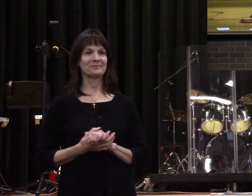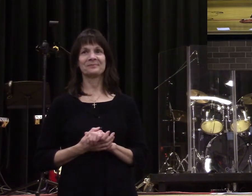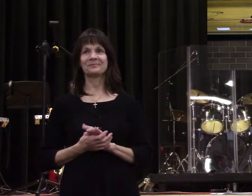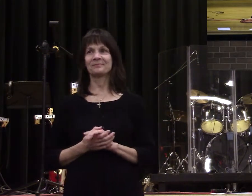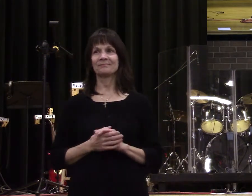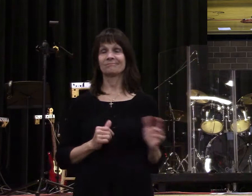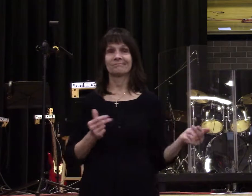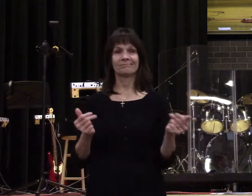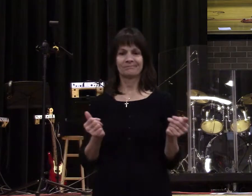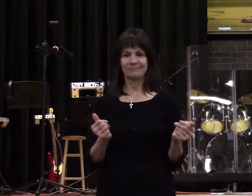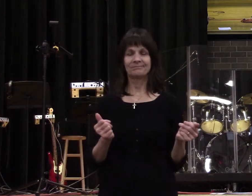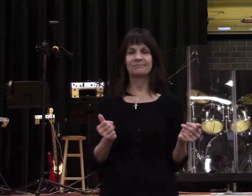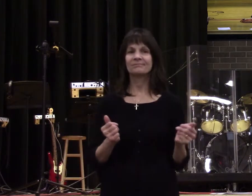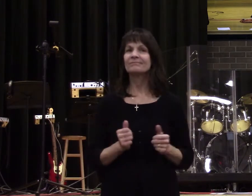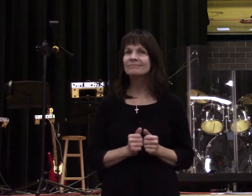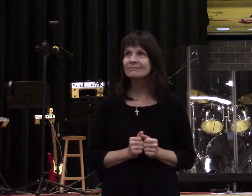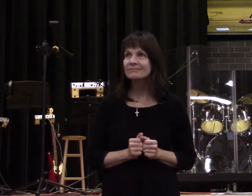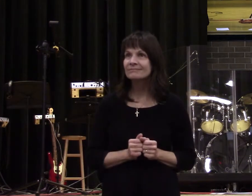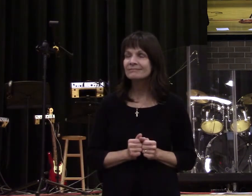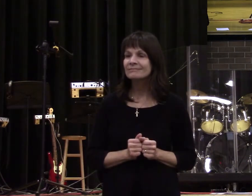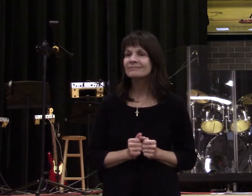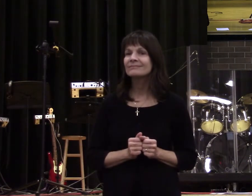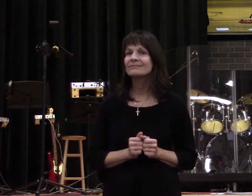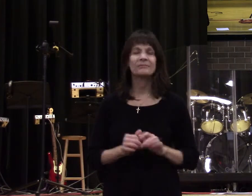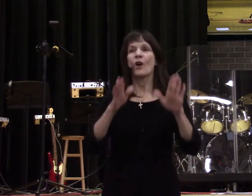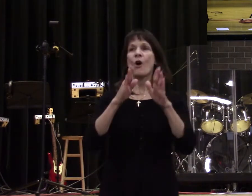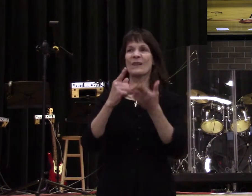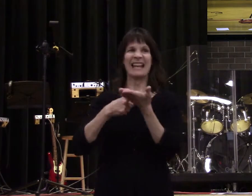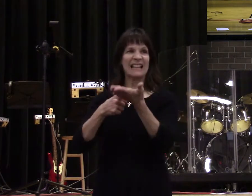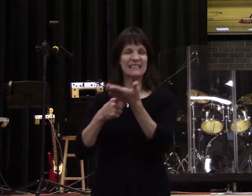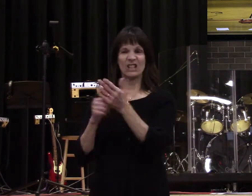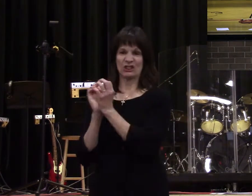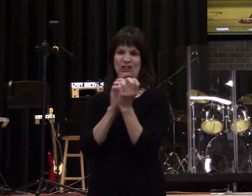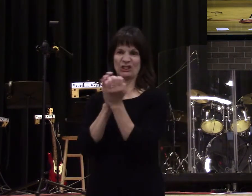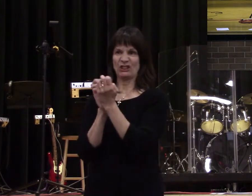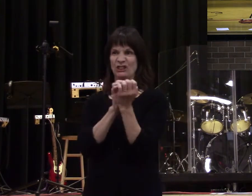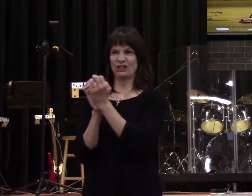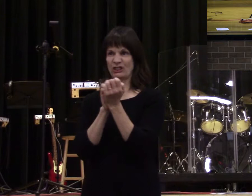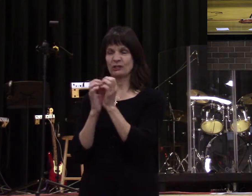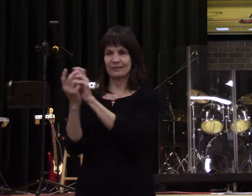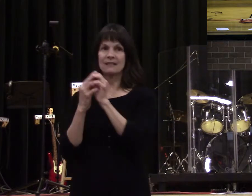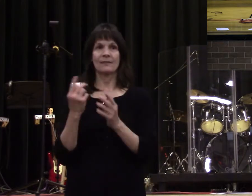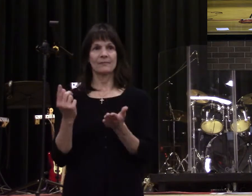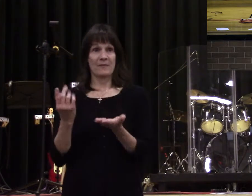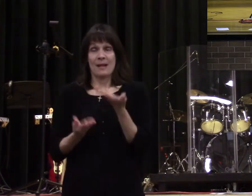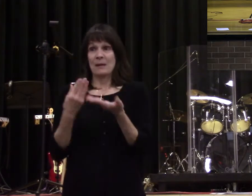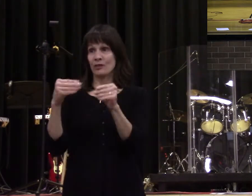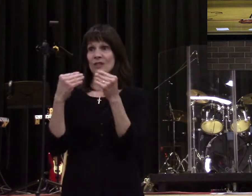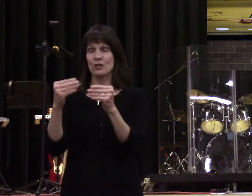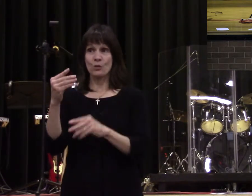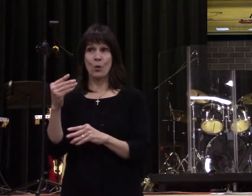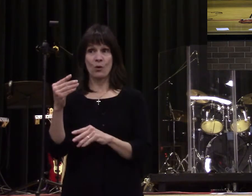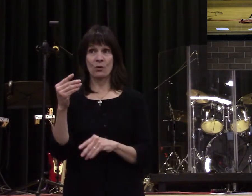Well, I'm going to give you permission. We're going to jump into a heated discussion that a woman at a well had with Jesus.